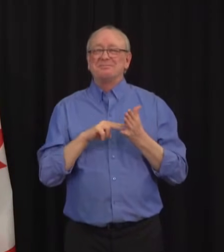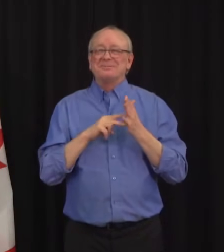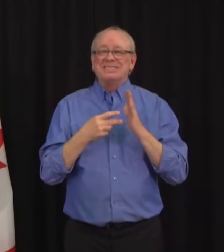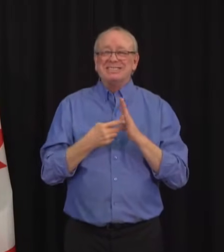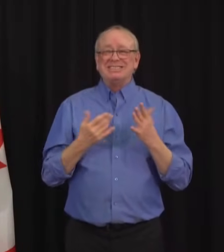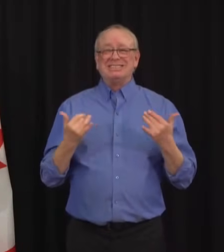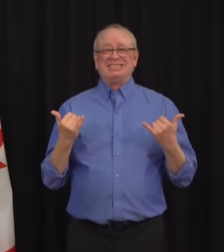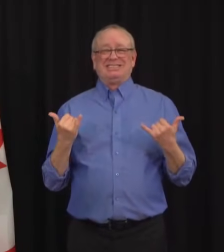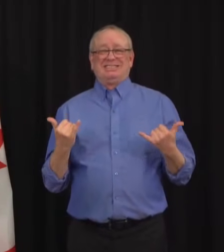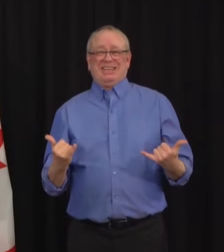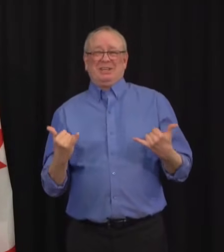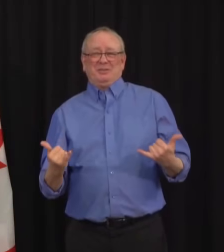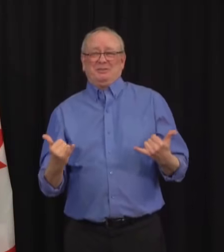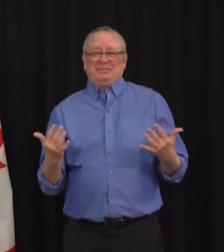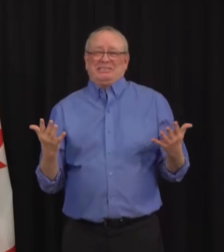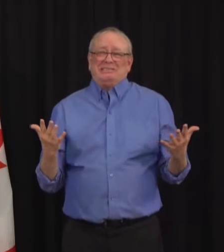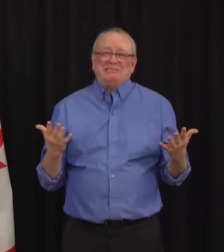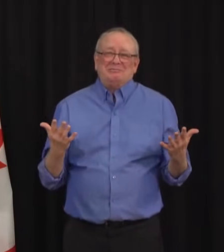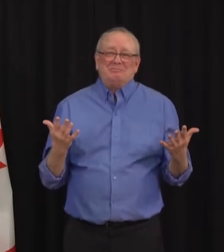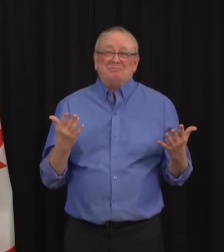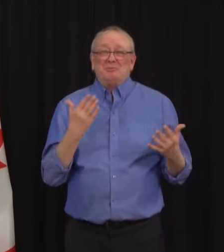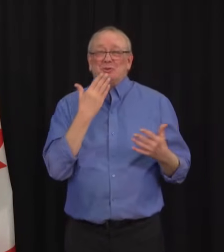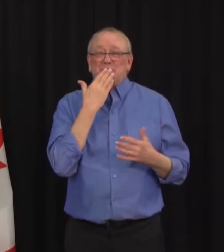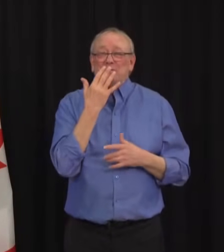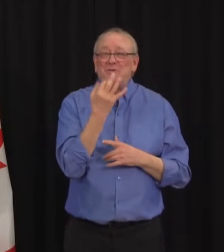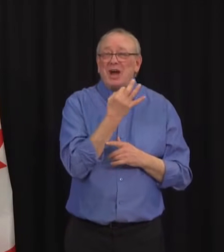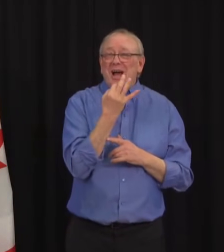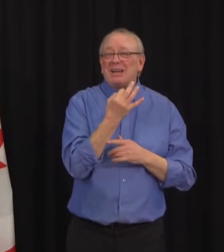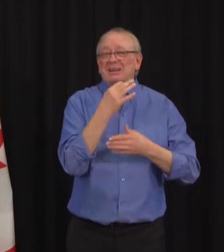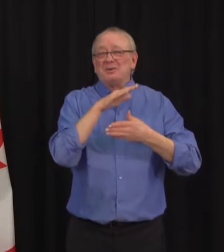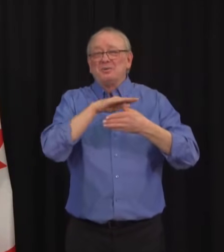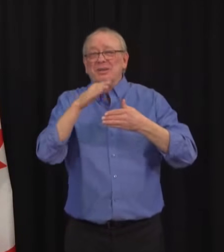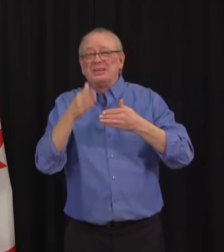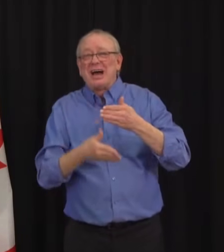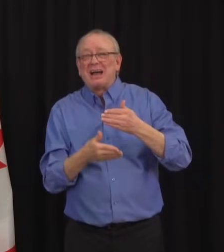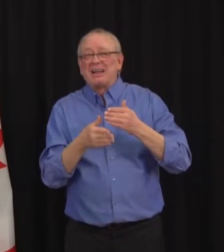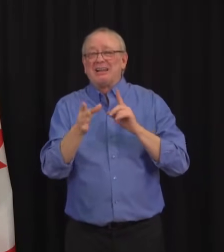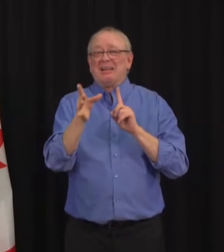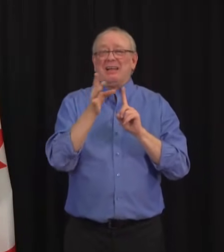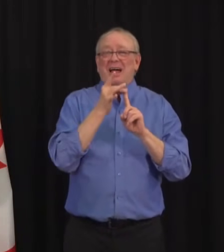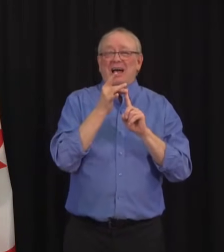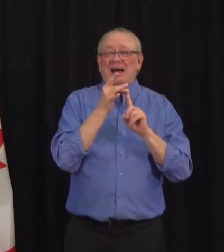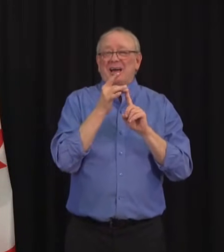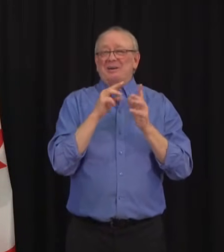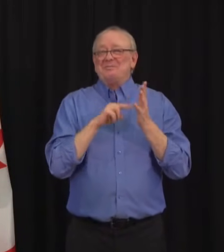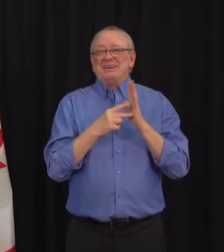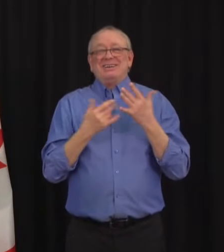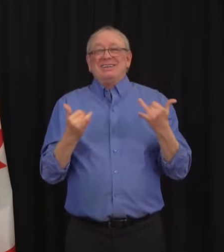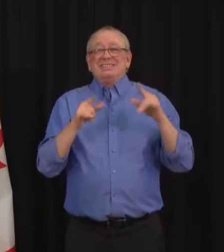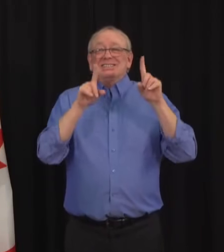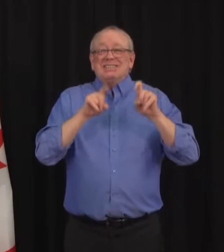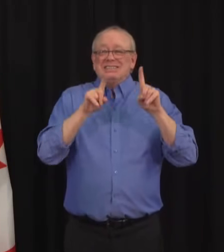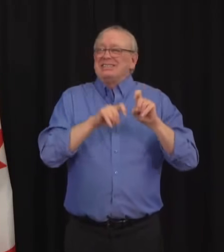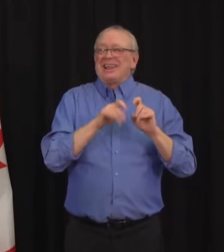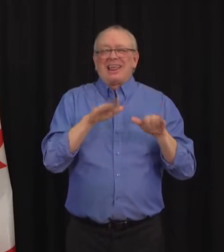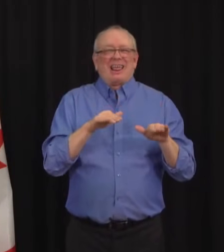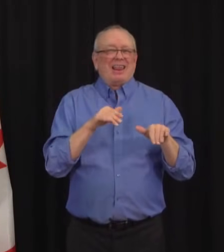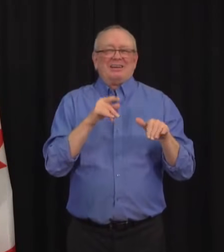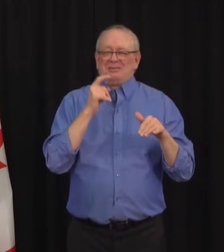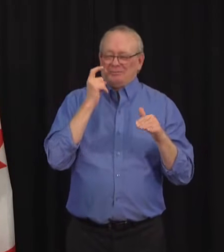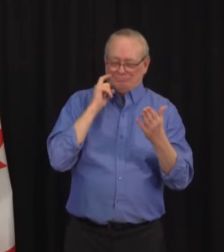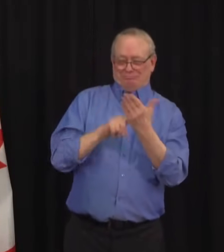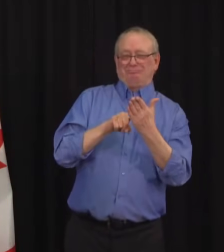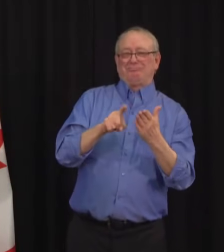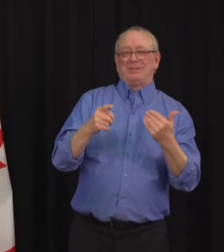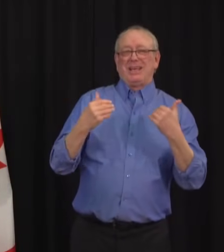acquired it through an exposure that happened on that particular day. So the cases that we might be identifying now could potentially